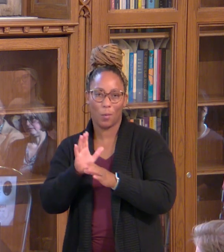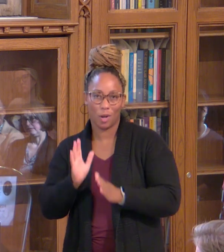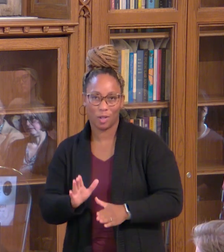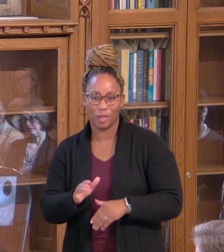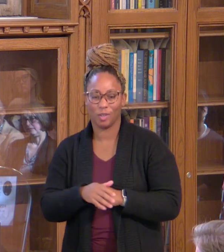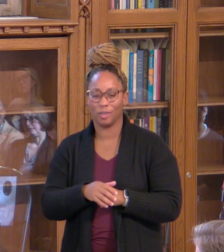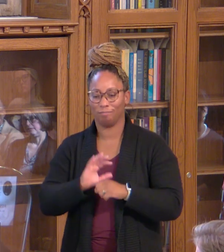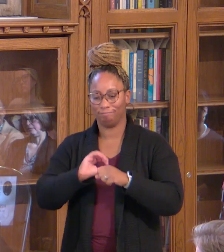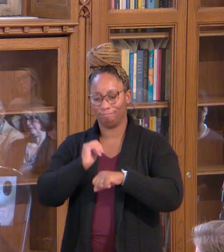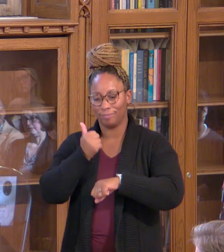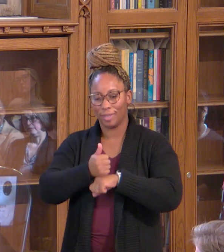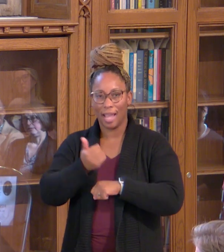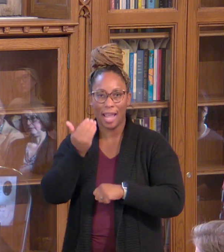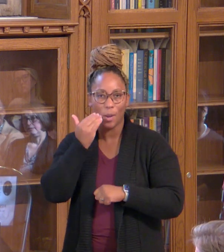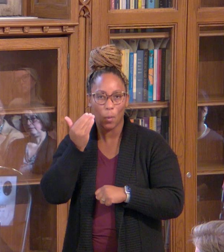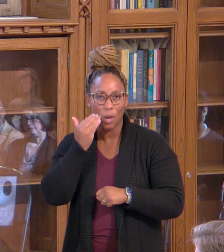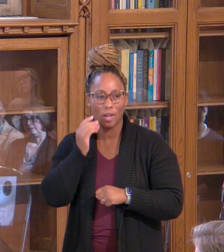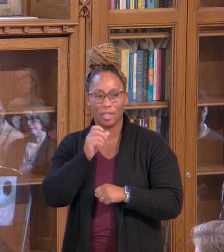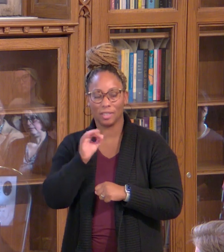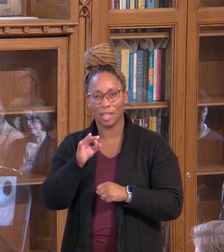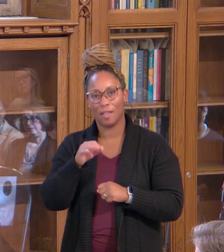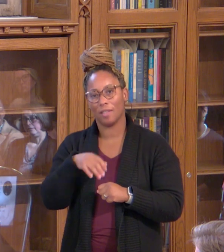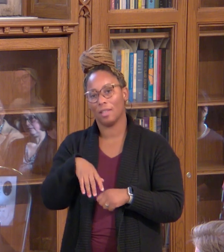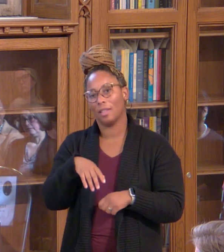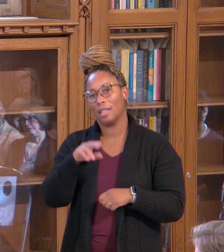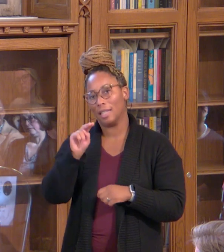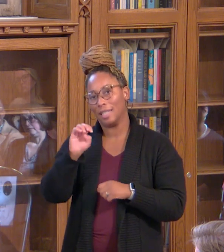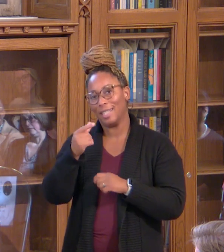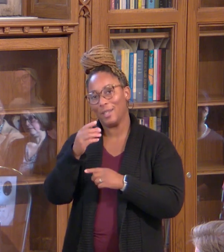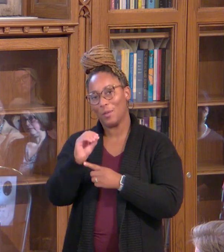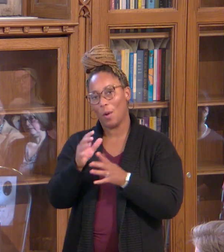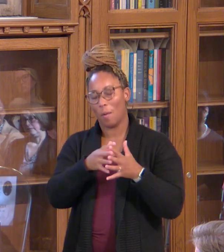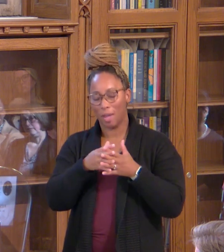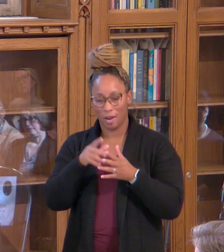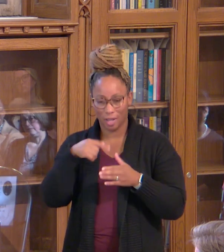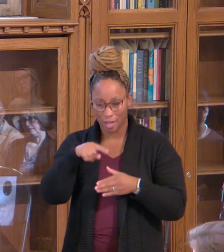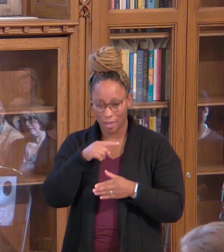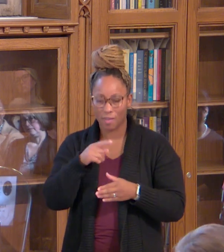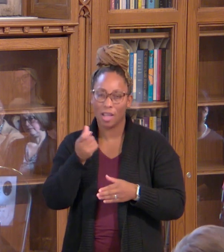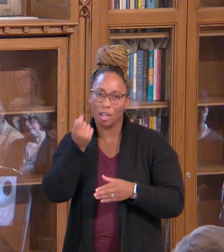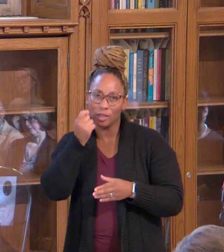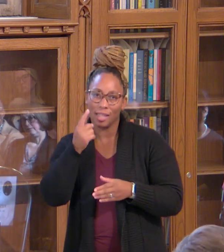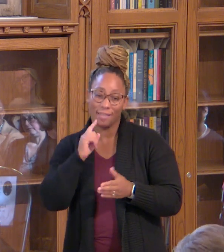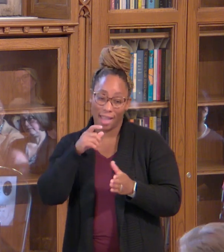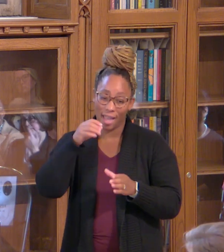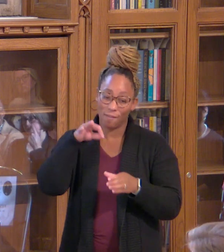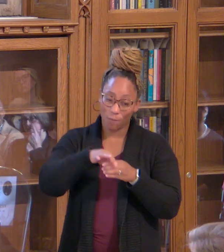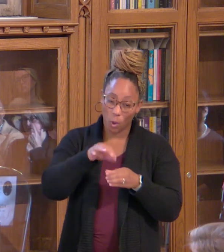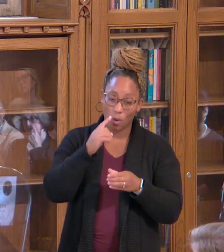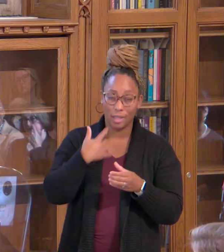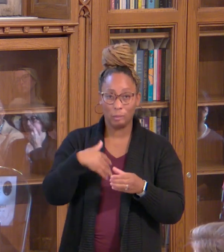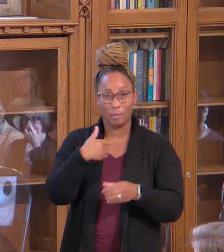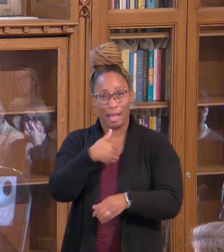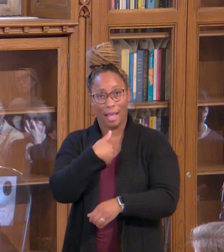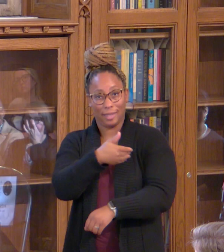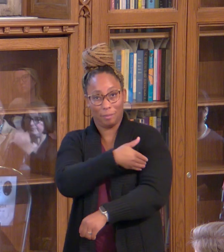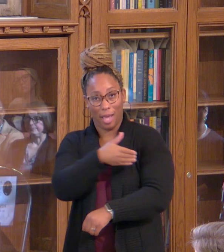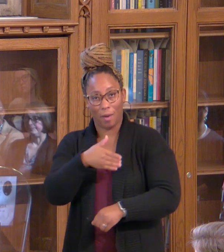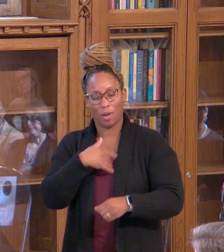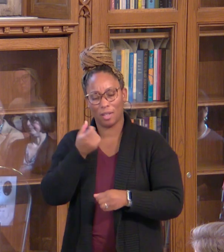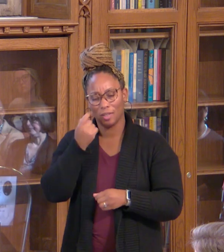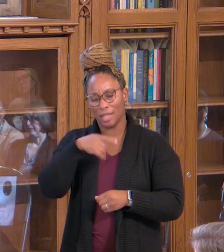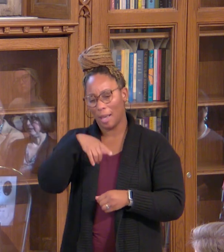enactment and awareness of negro Americans of the power of the ballot created something of a black political